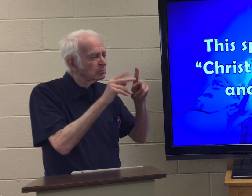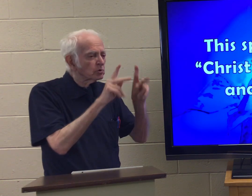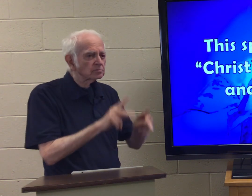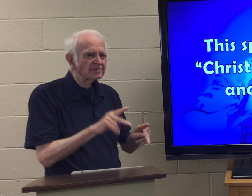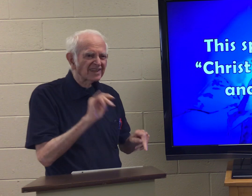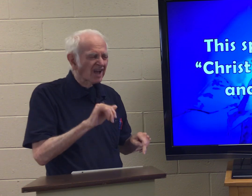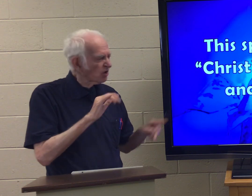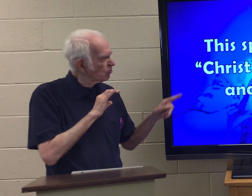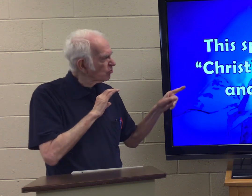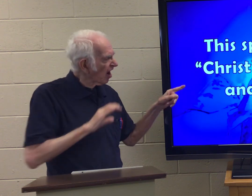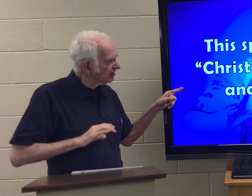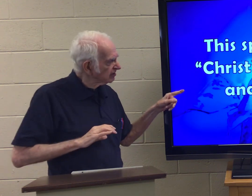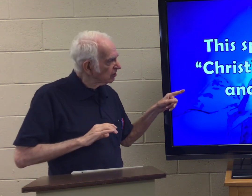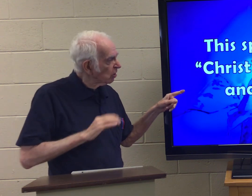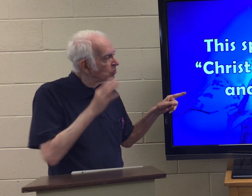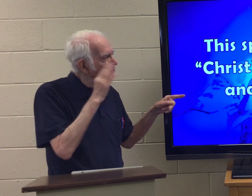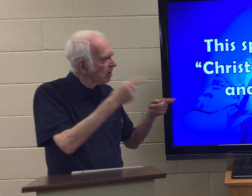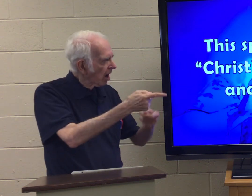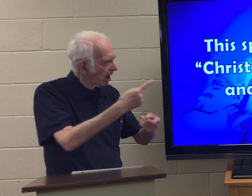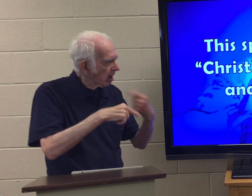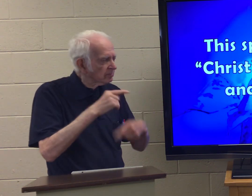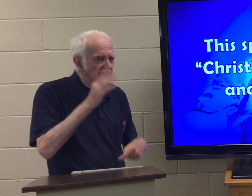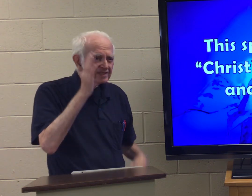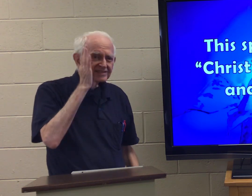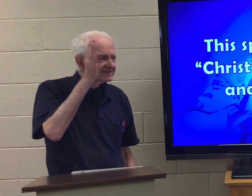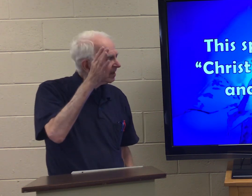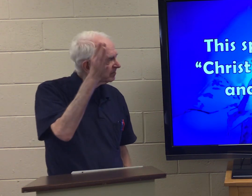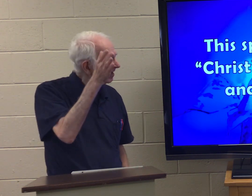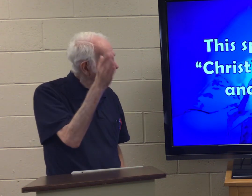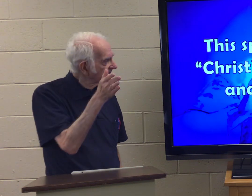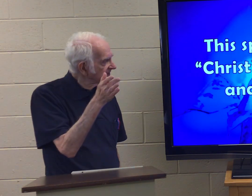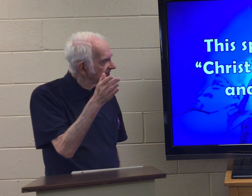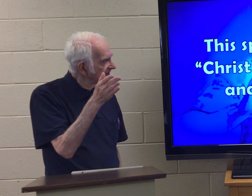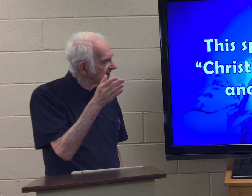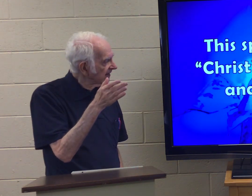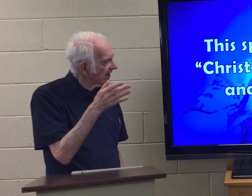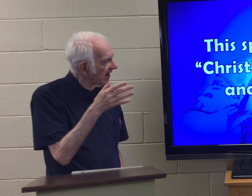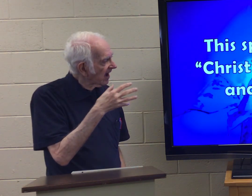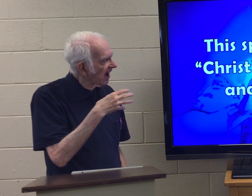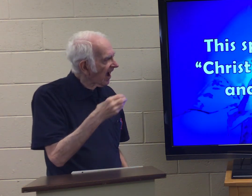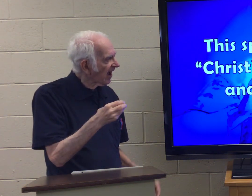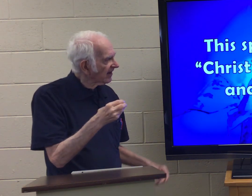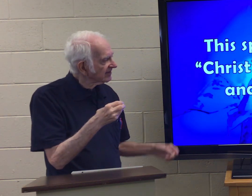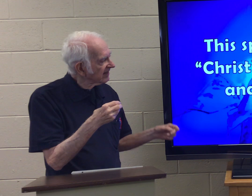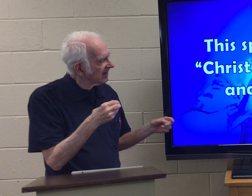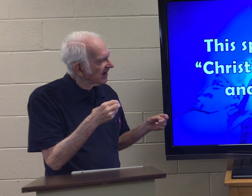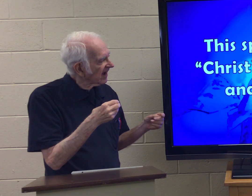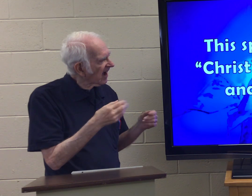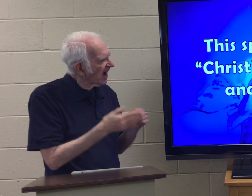this special person, the Christ, would come one day and help the Jews.